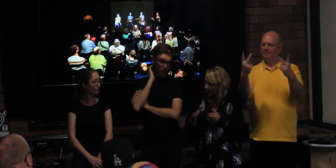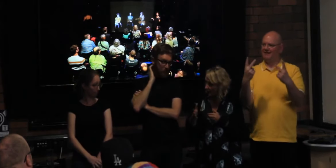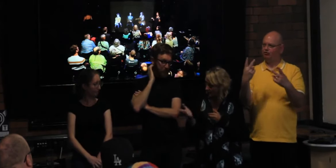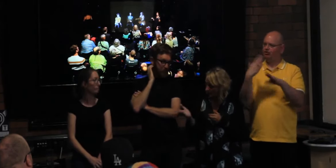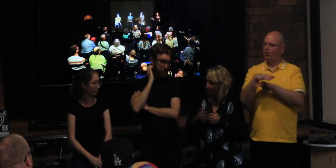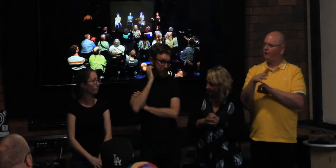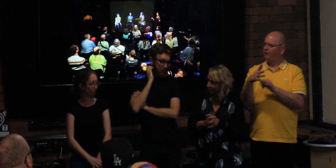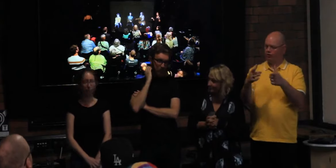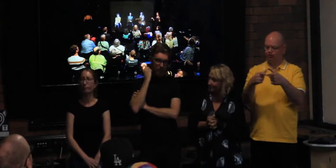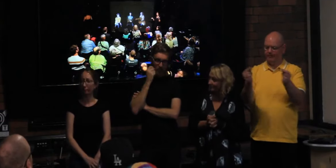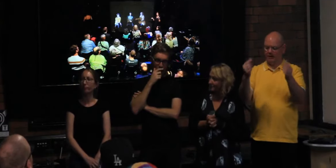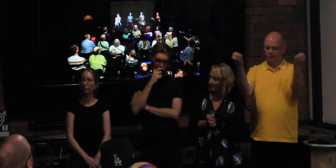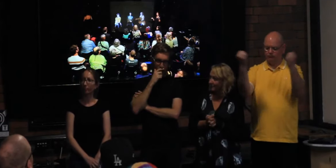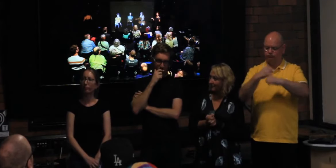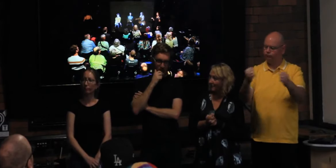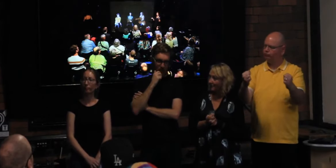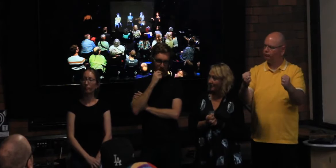that time?